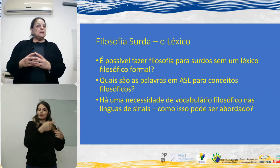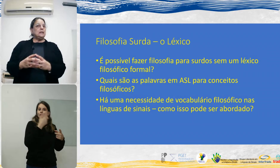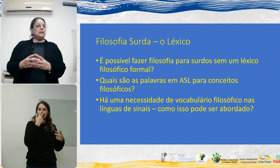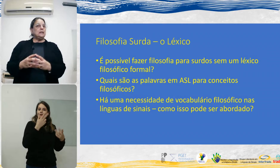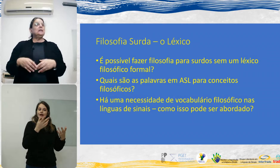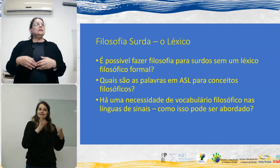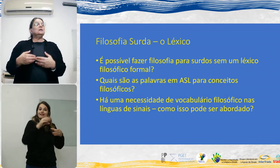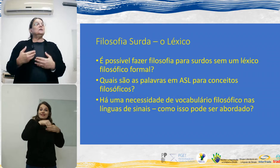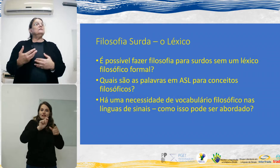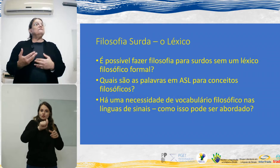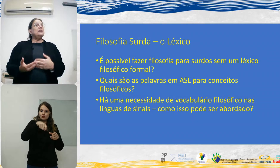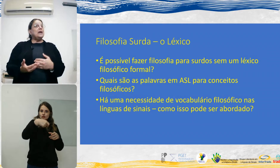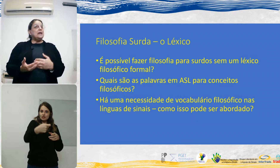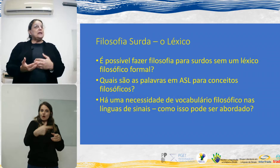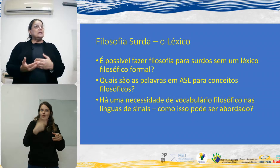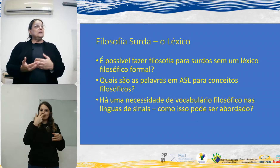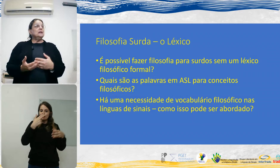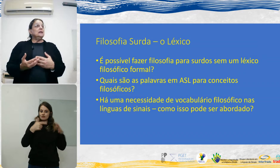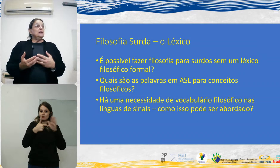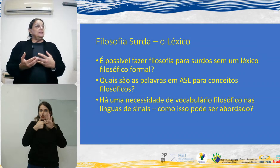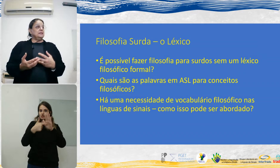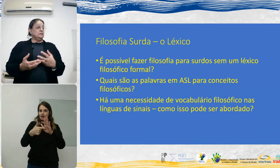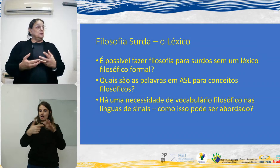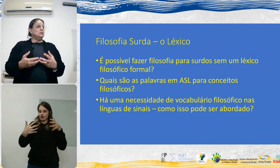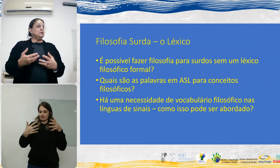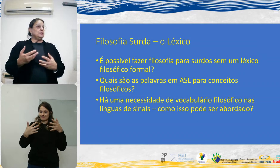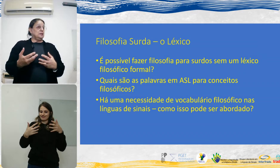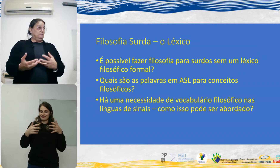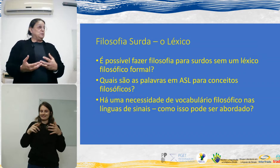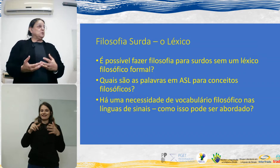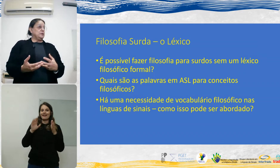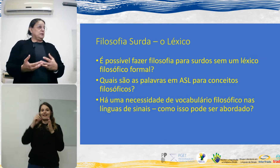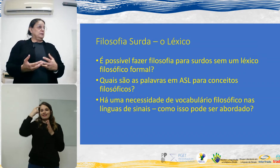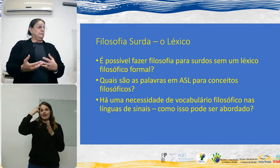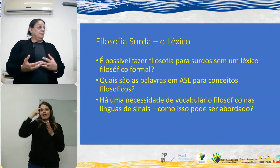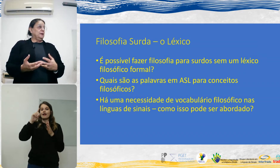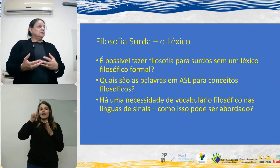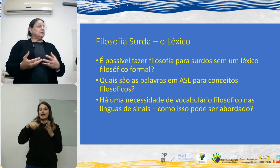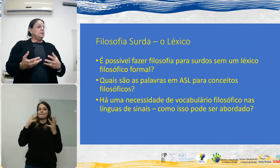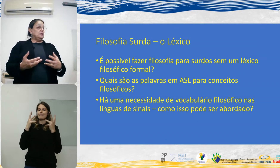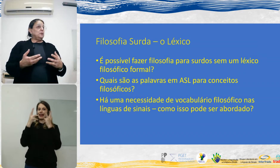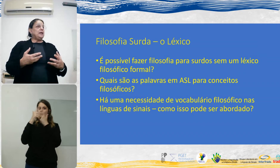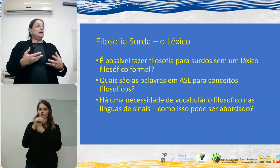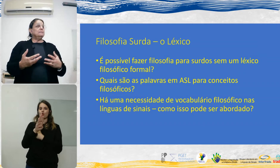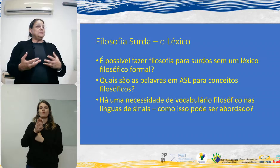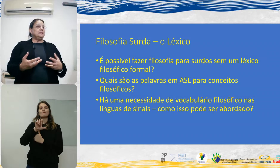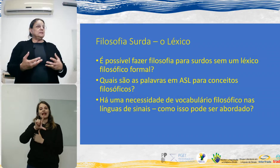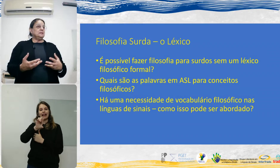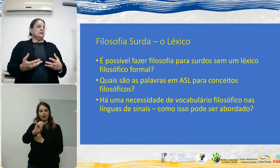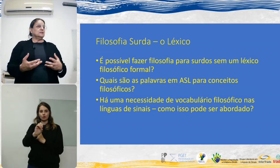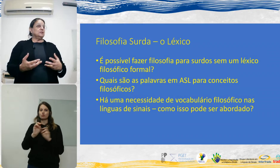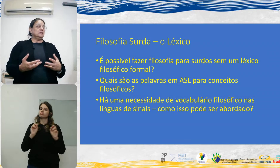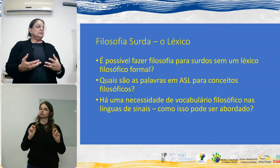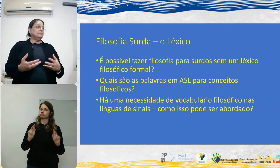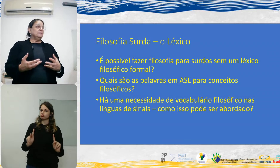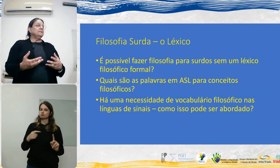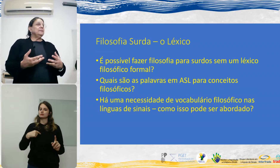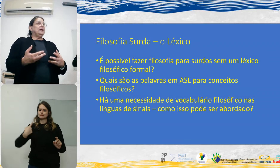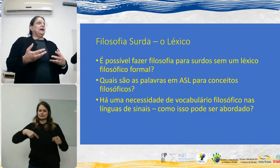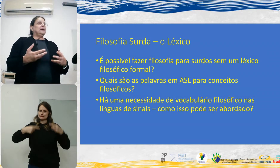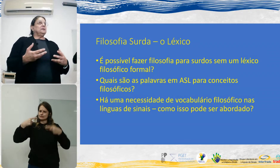the sign convey this notion of beauty. So then we had a big